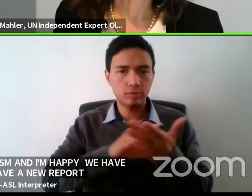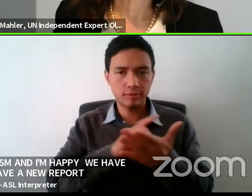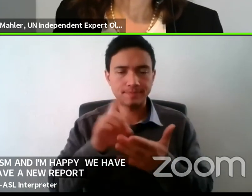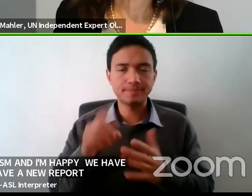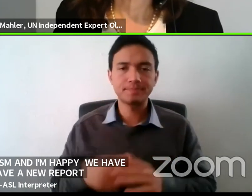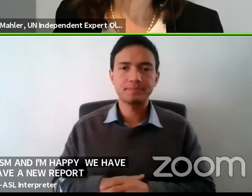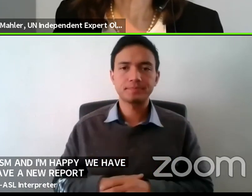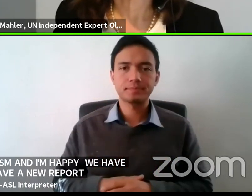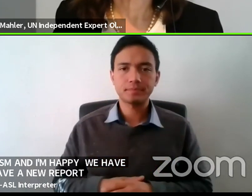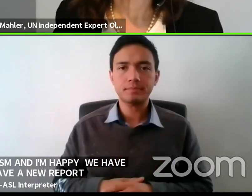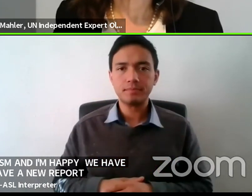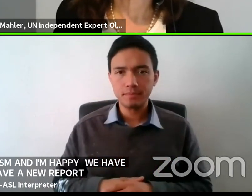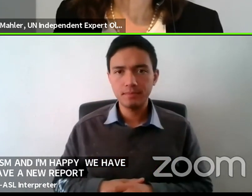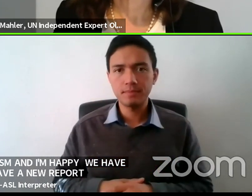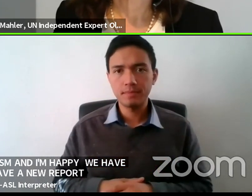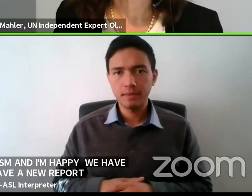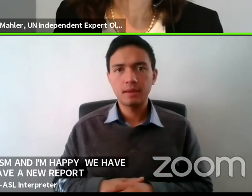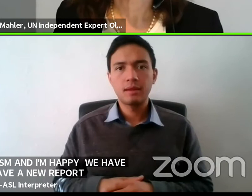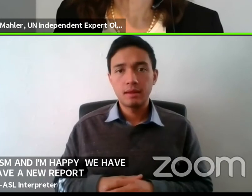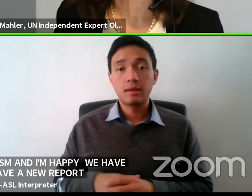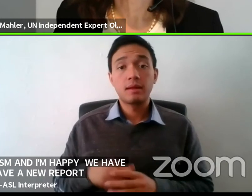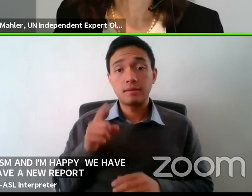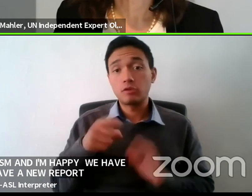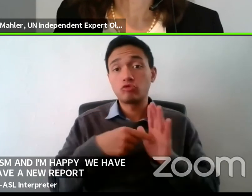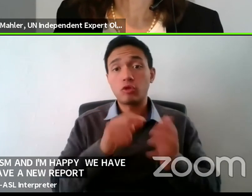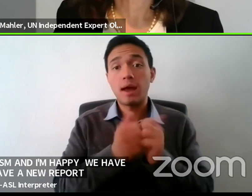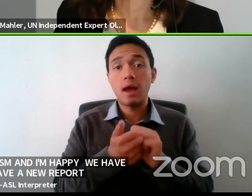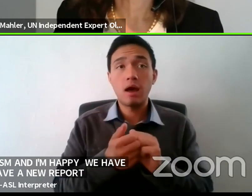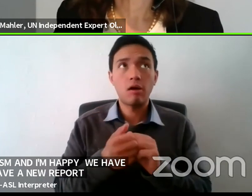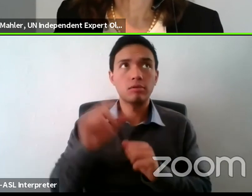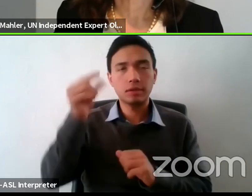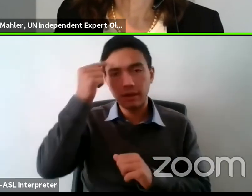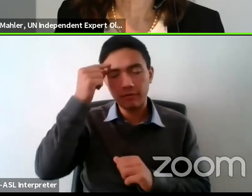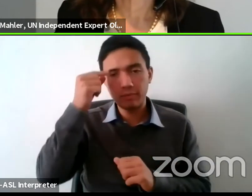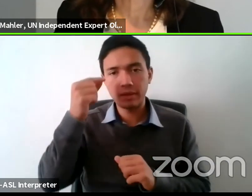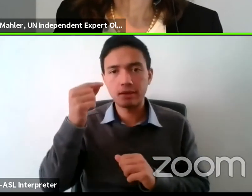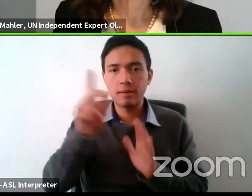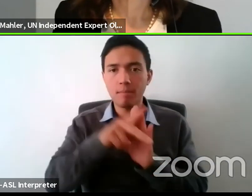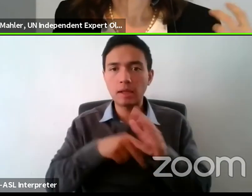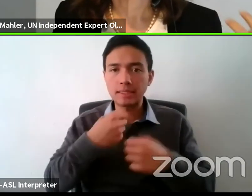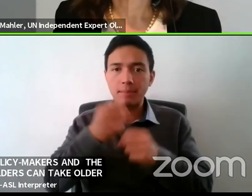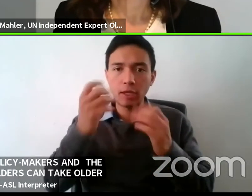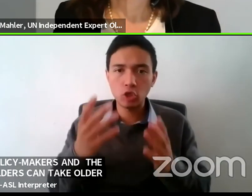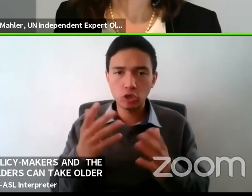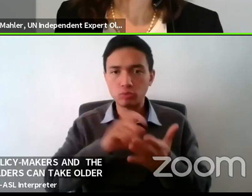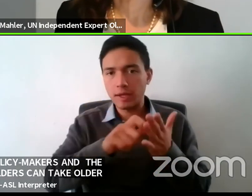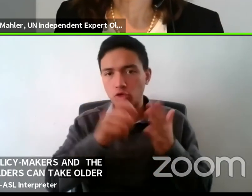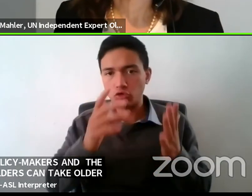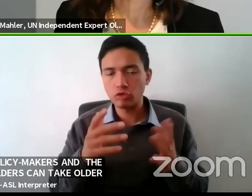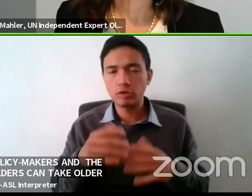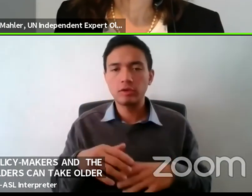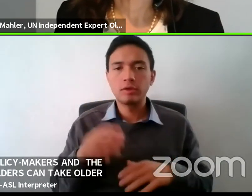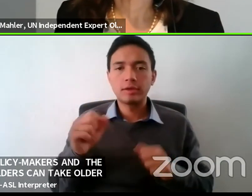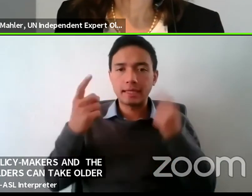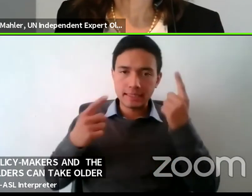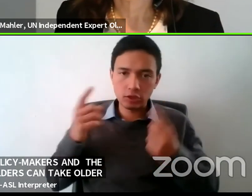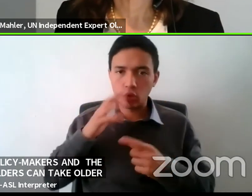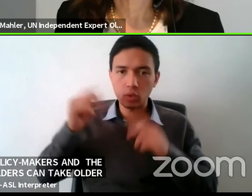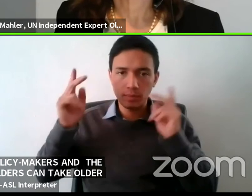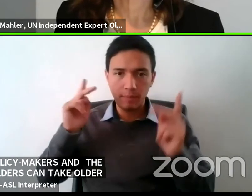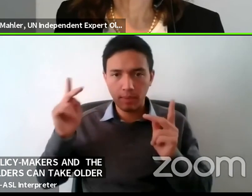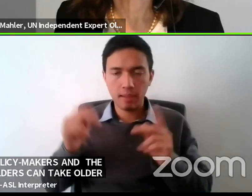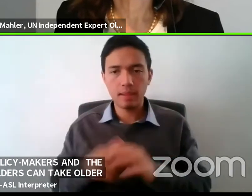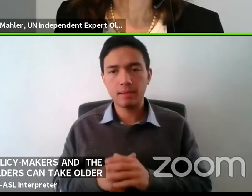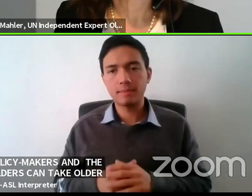and governments and key stakeholders can take older persons more into account when they are thinking about their work and